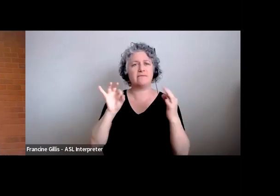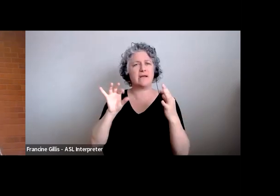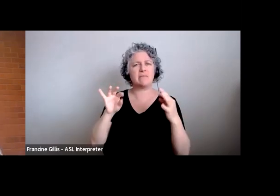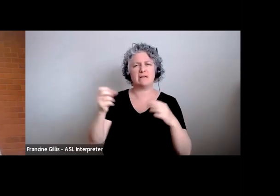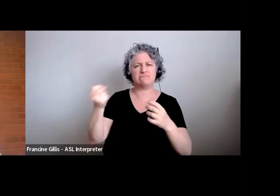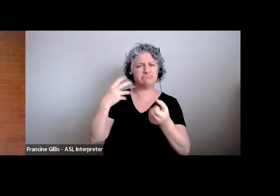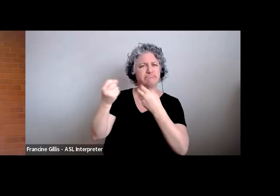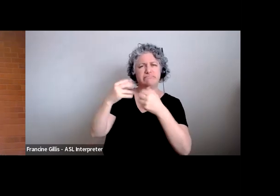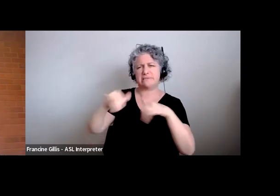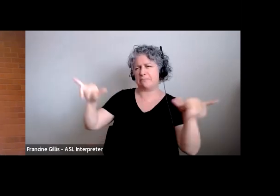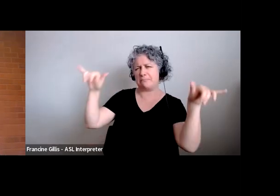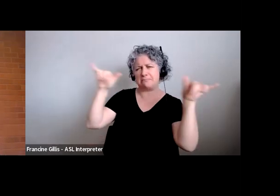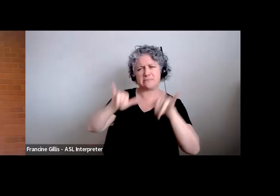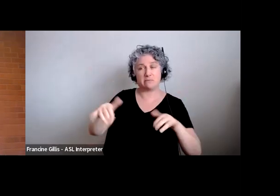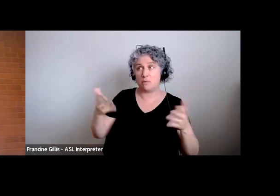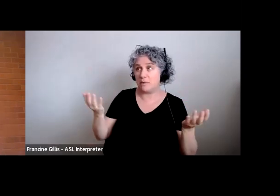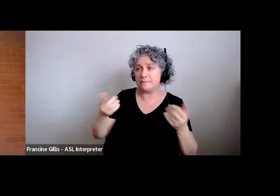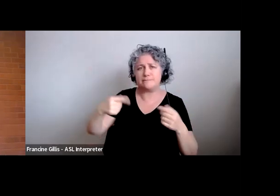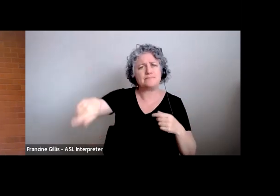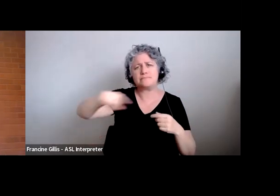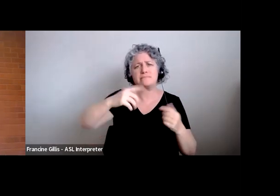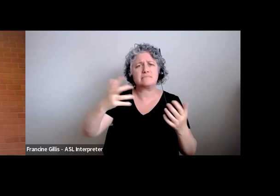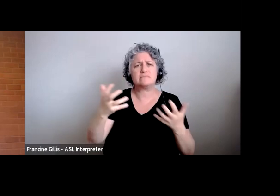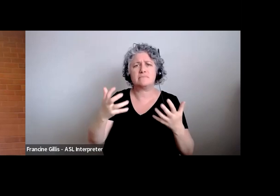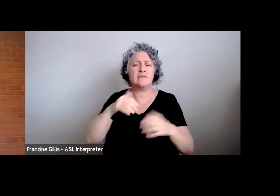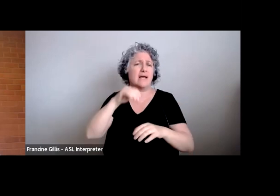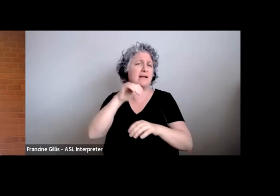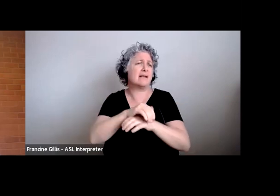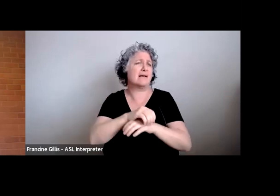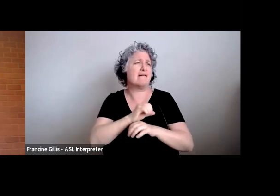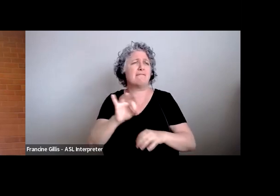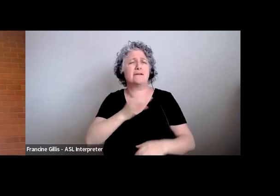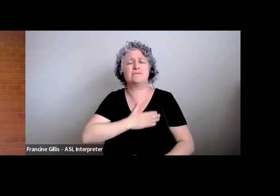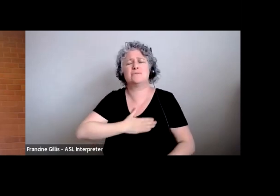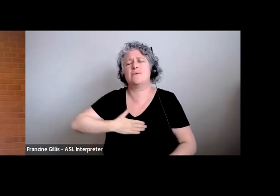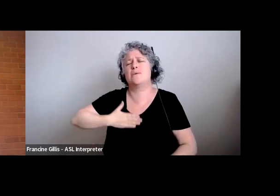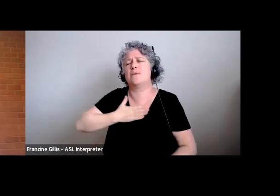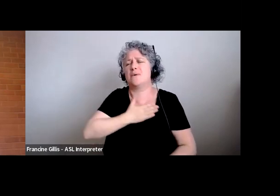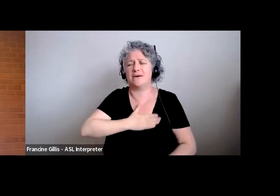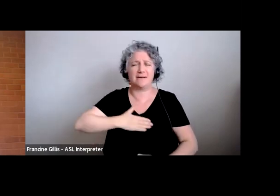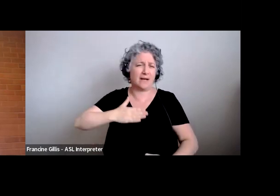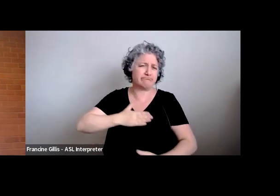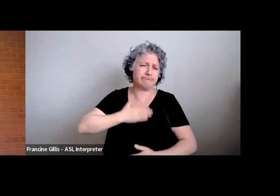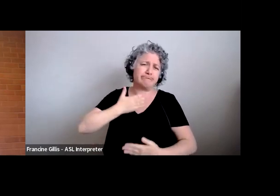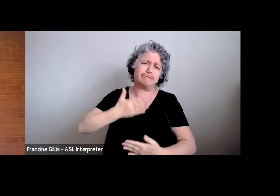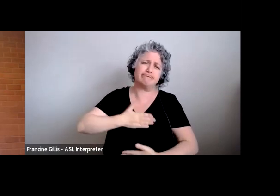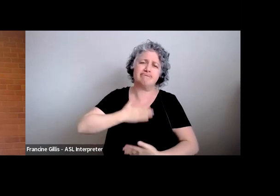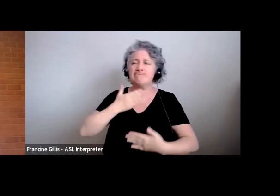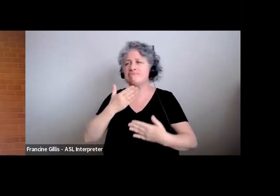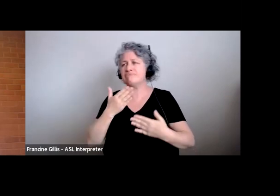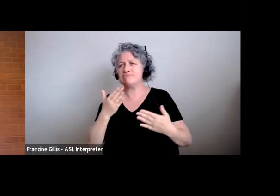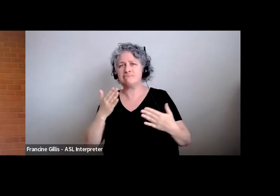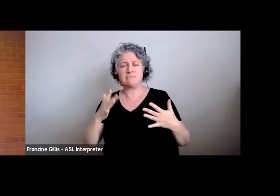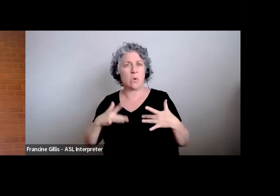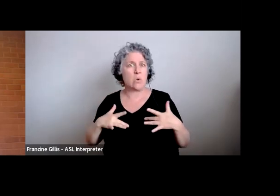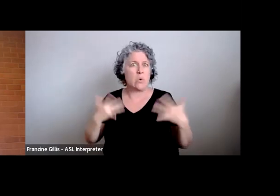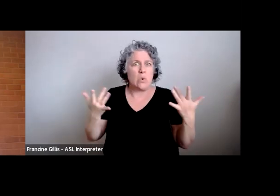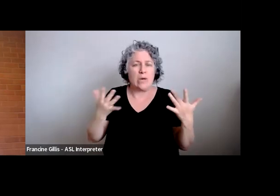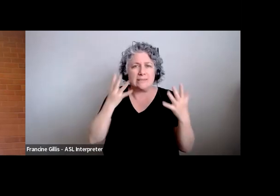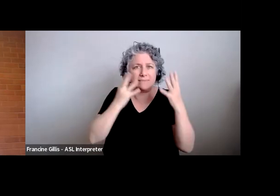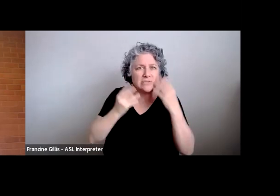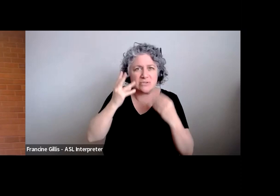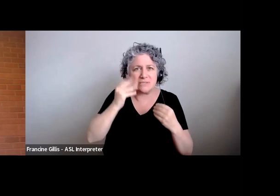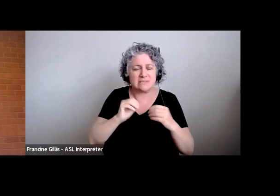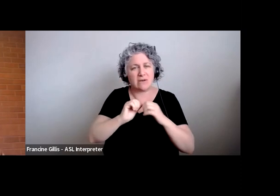that are looking for a night of joy, or a night of you know, an uplifting experience, or how we frame